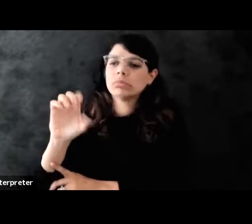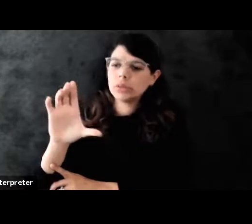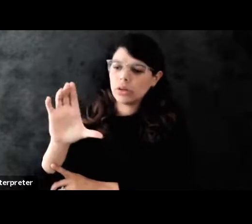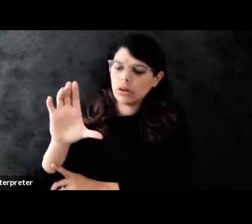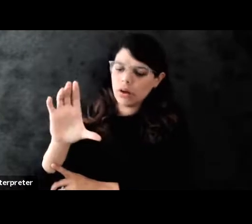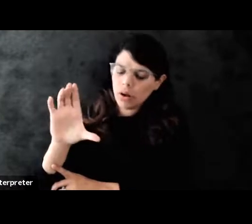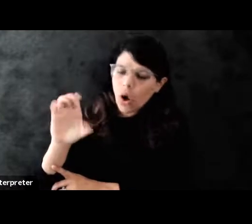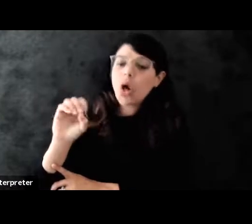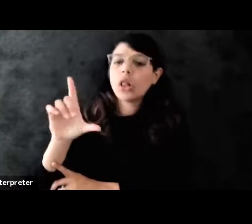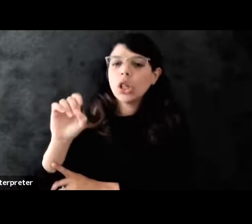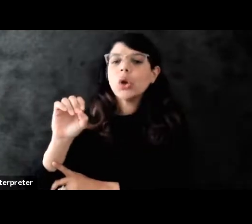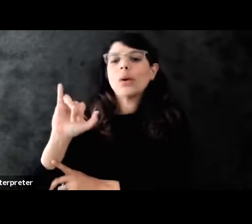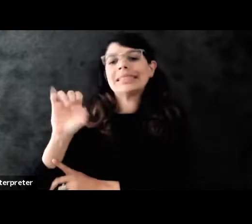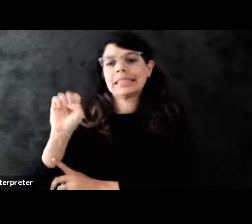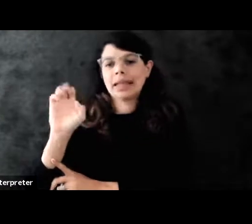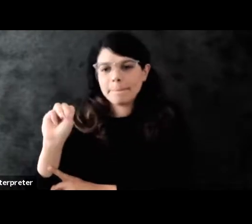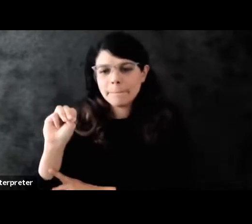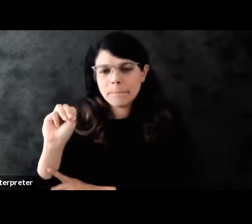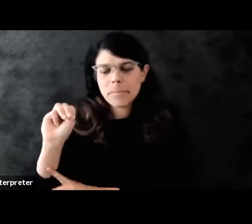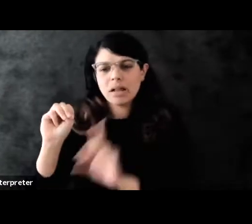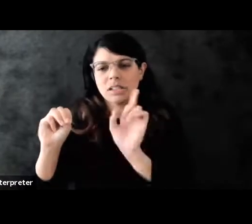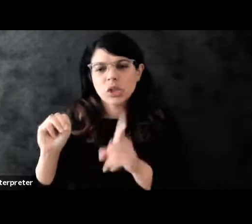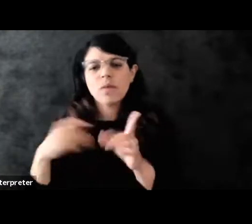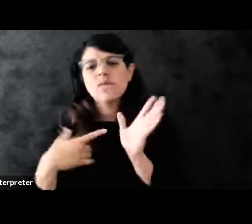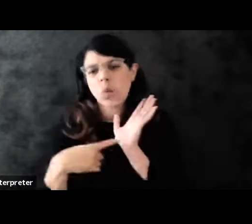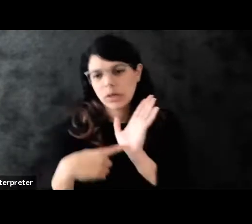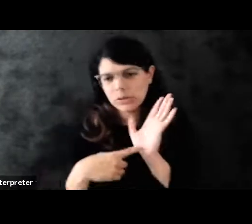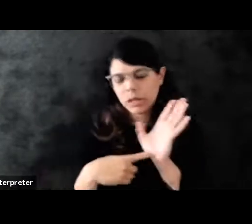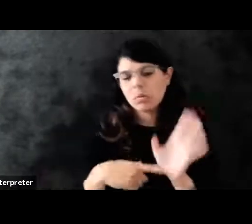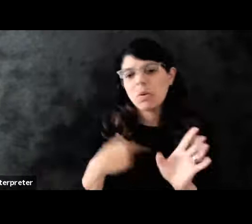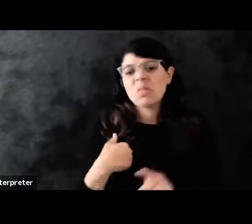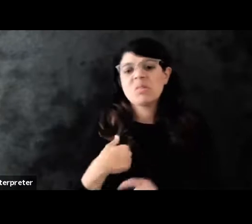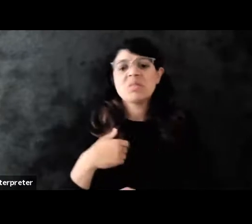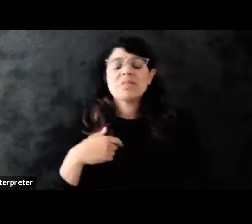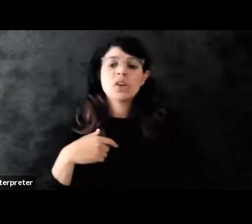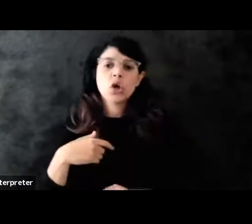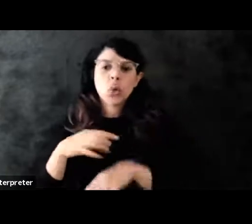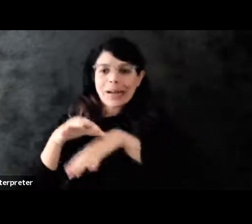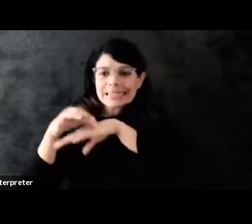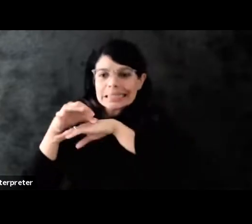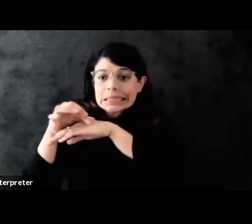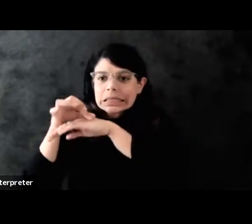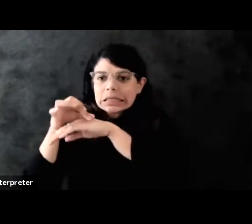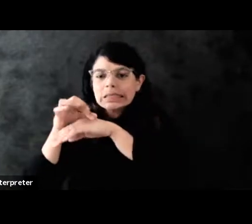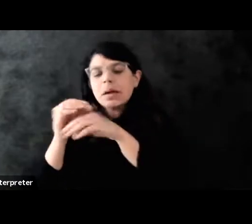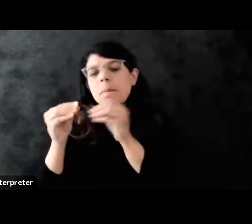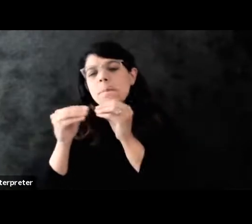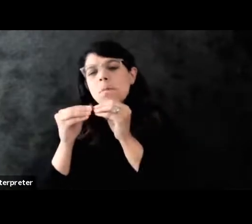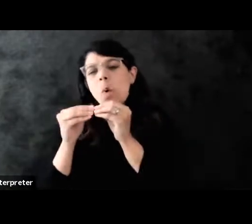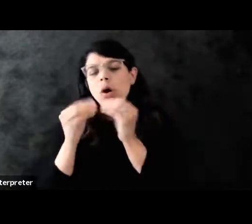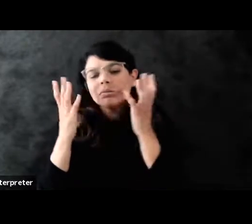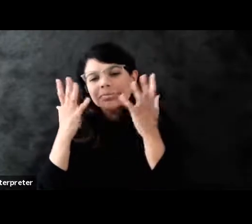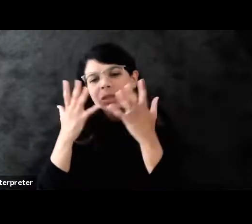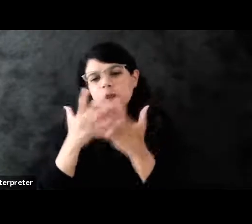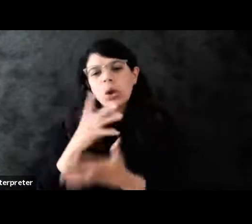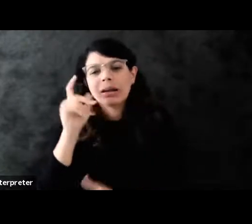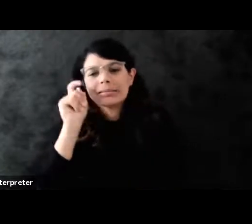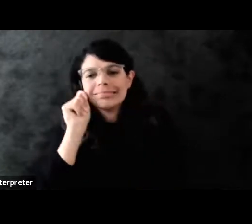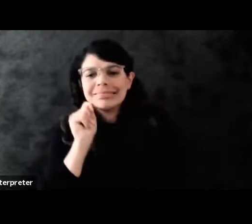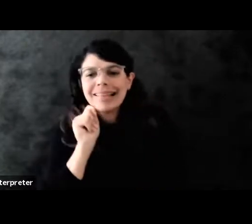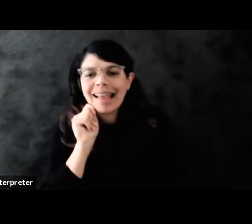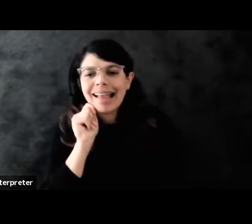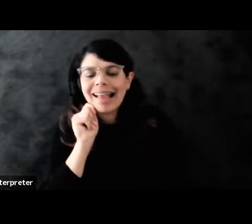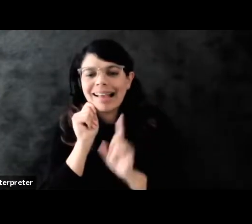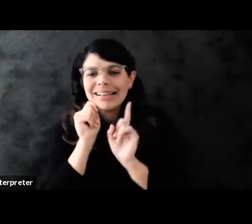not as well thought of as un güero, you know what I mean? And you find, for example, the presidents and big